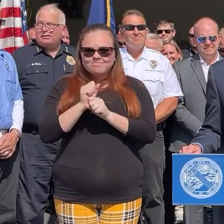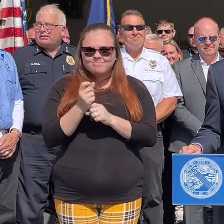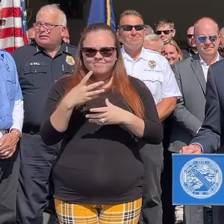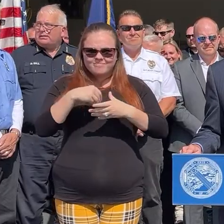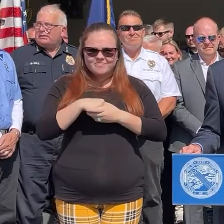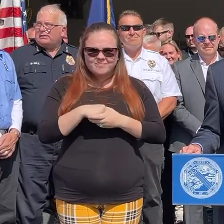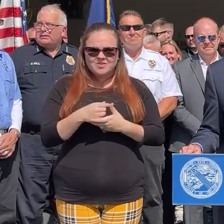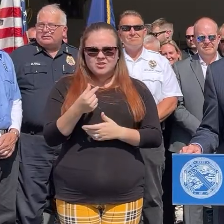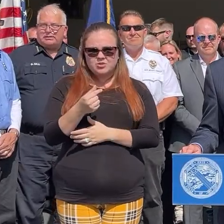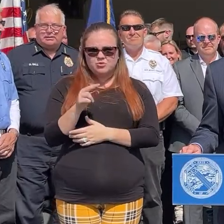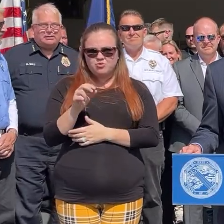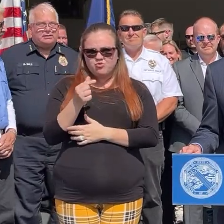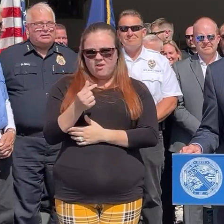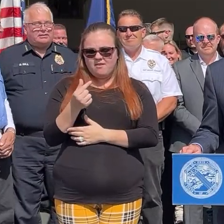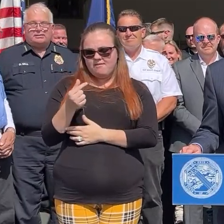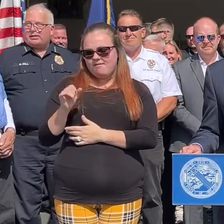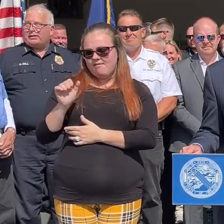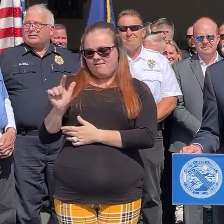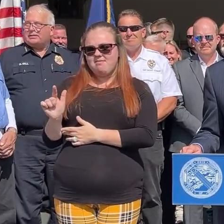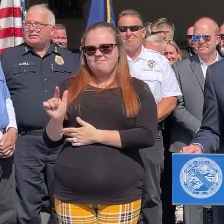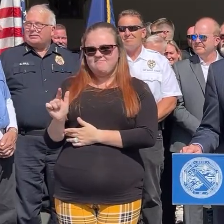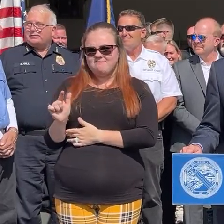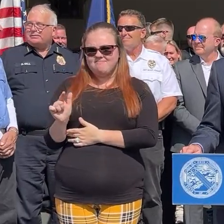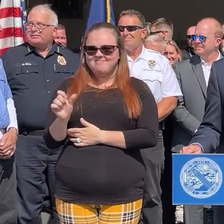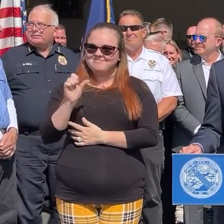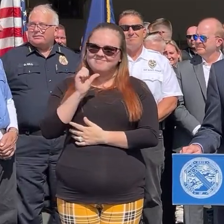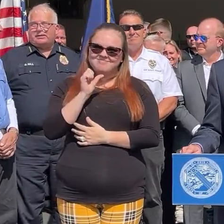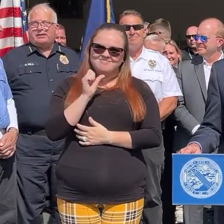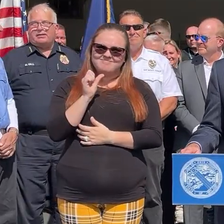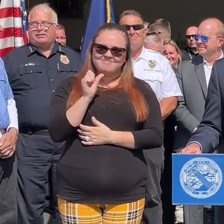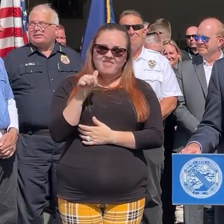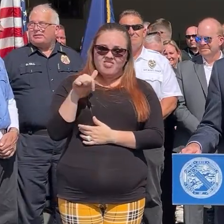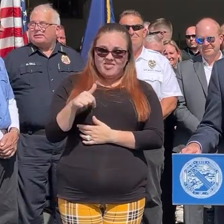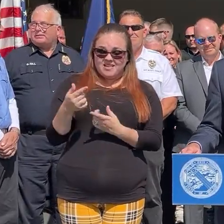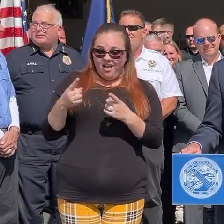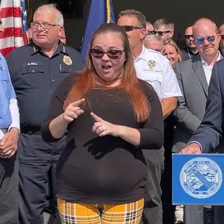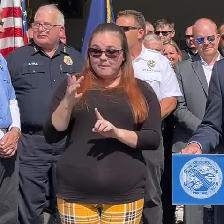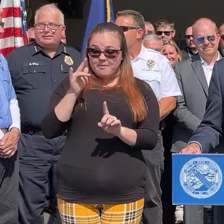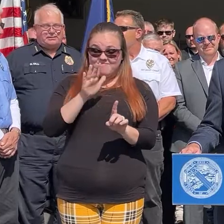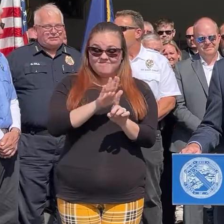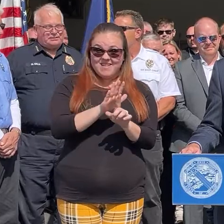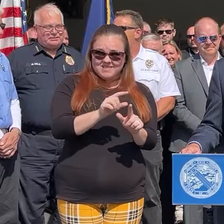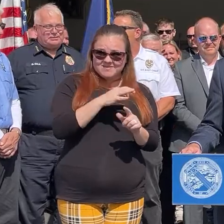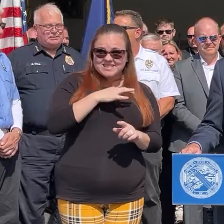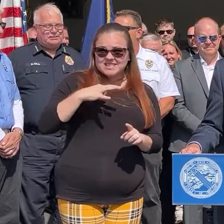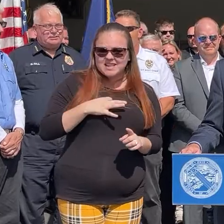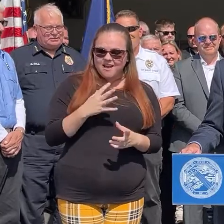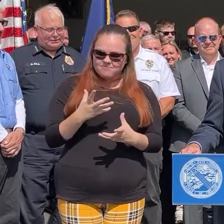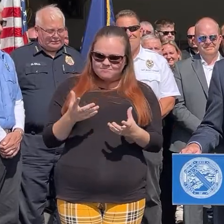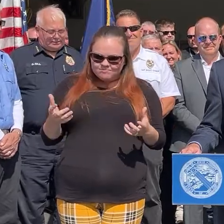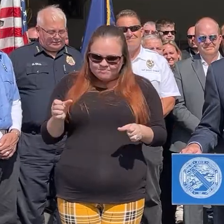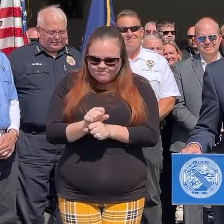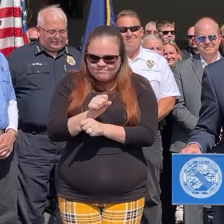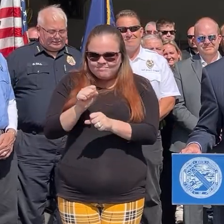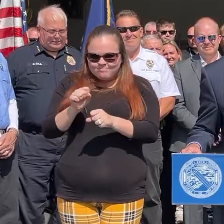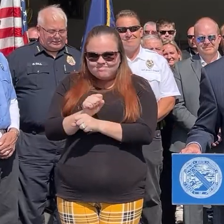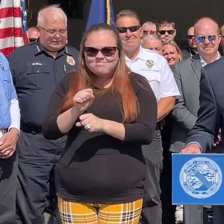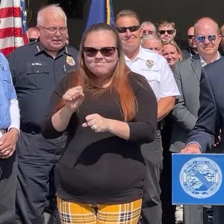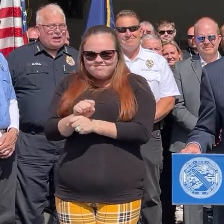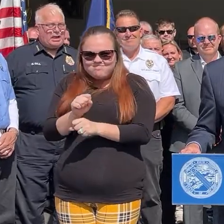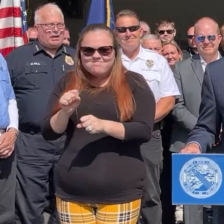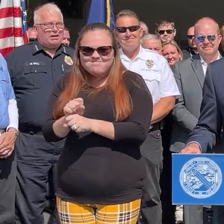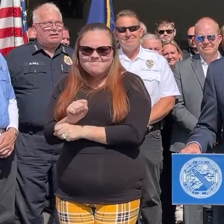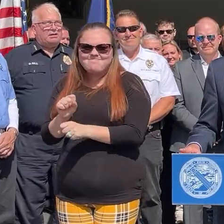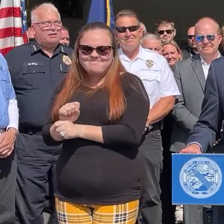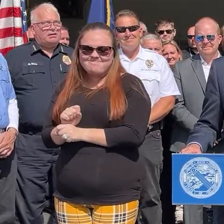Deputy Commissioner, Greg Gill. We are not here today without the effort and time that him and his staff put in to ensure that we could have this ambulance service.